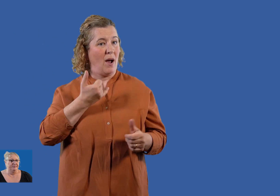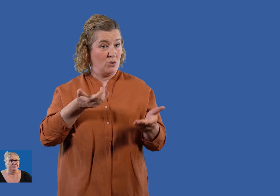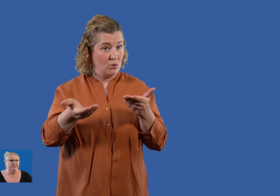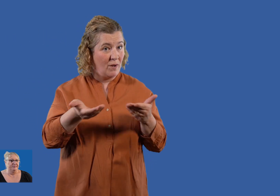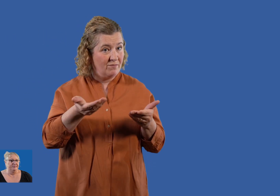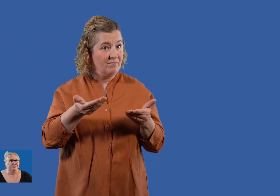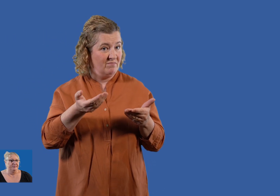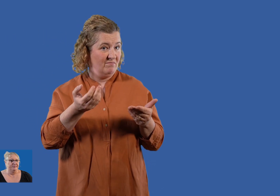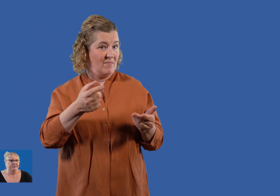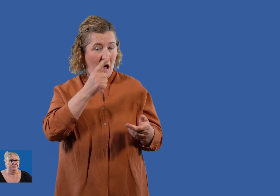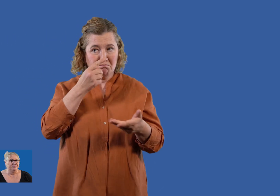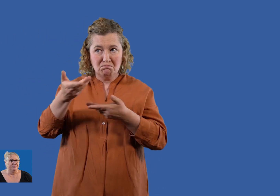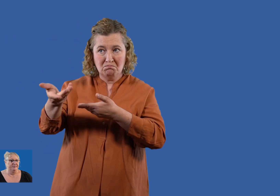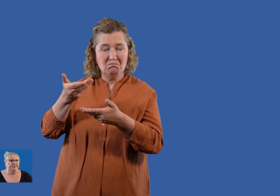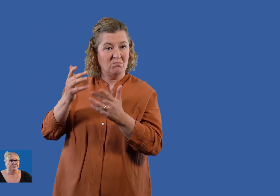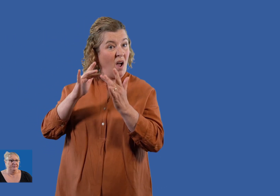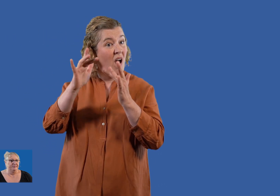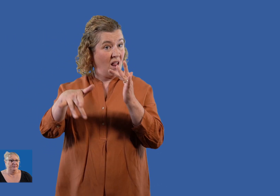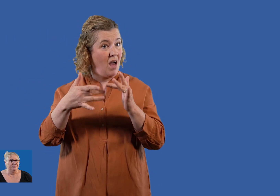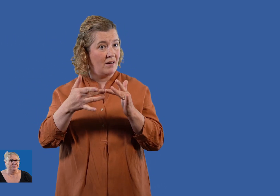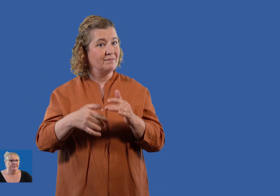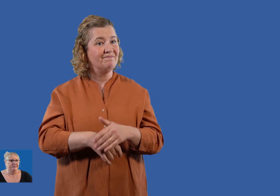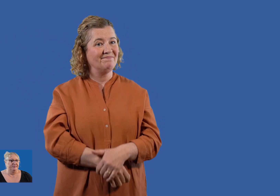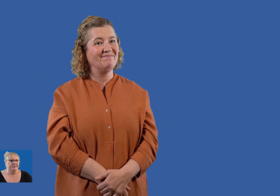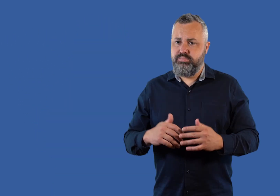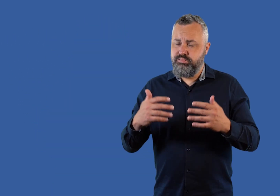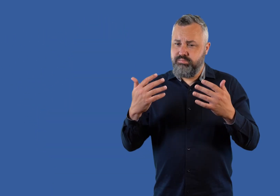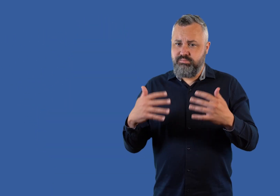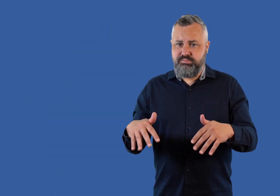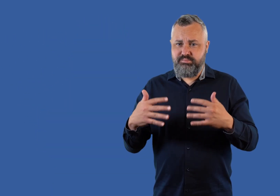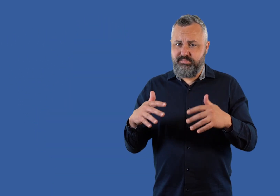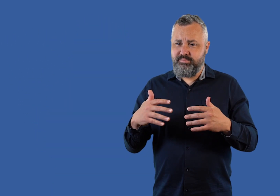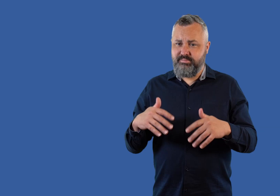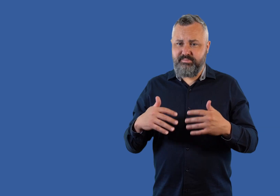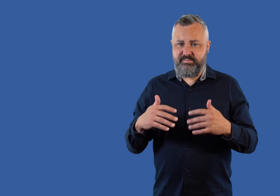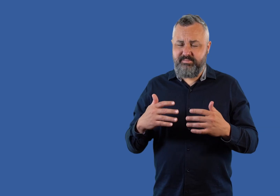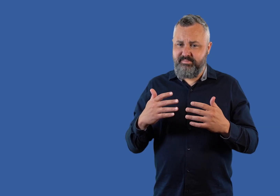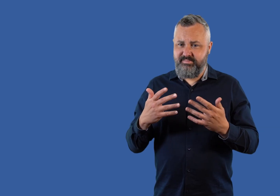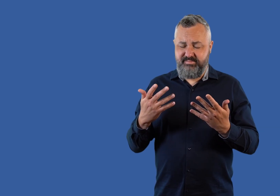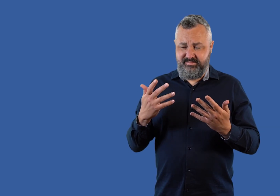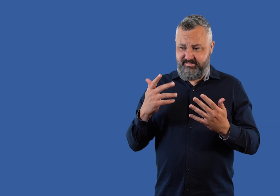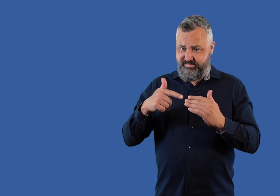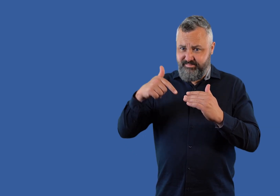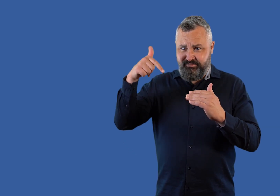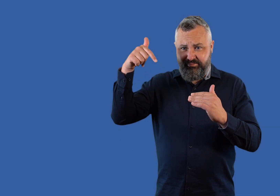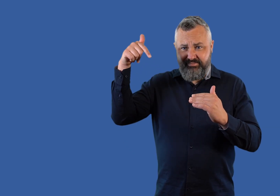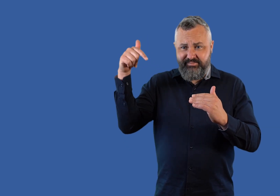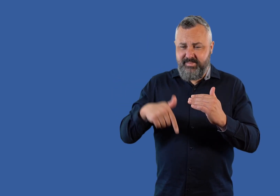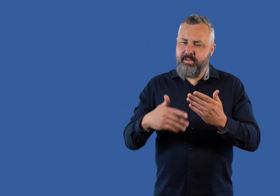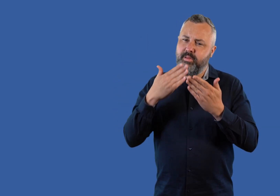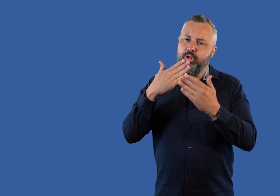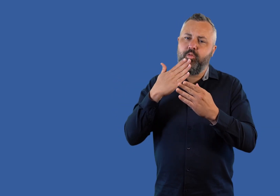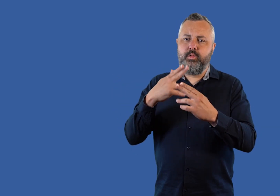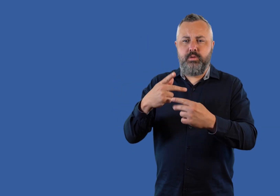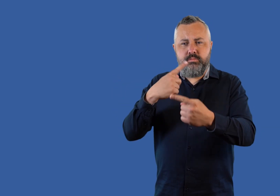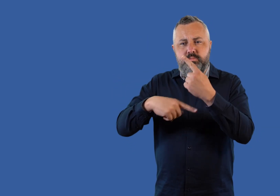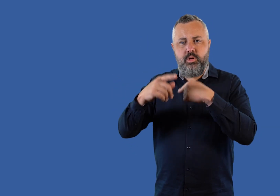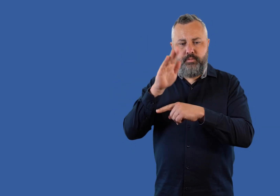chat online. Well, Lynette, that sounds quite comprehensive. And thank you for sharing this